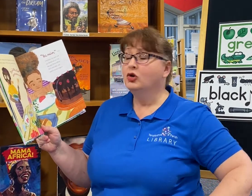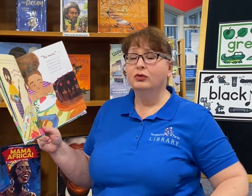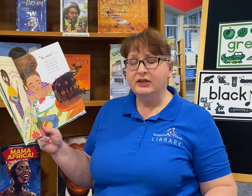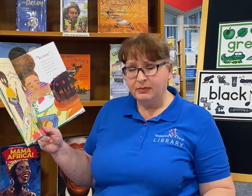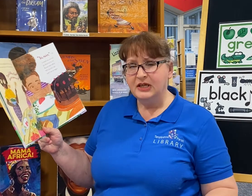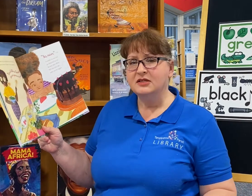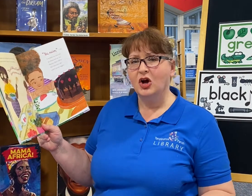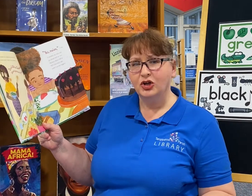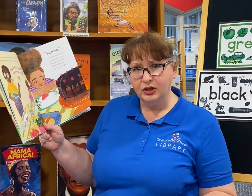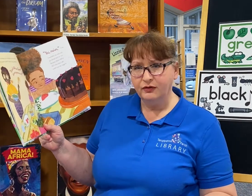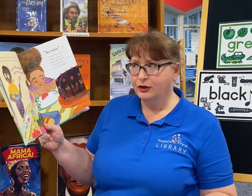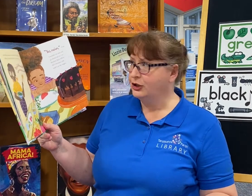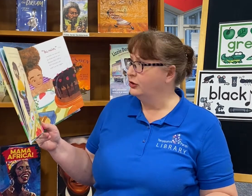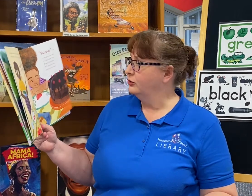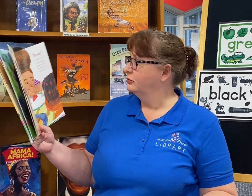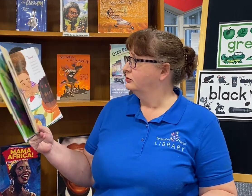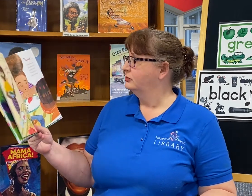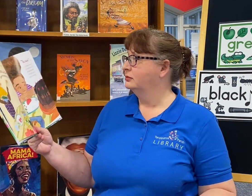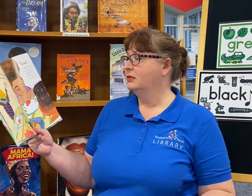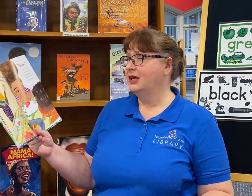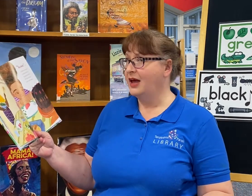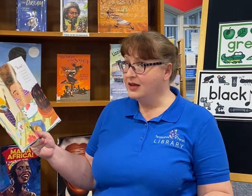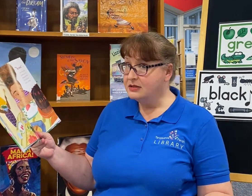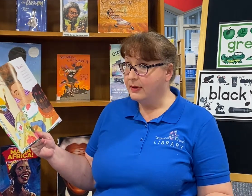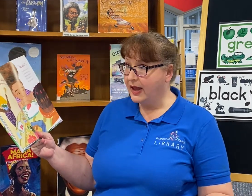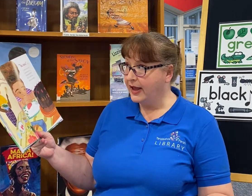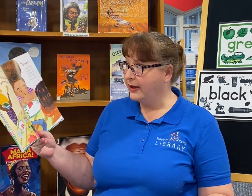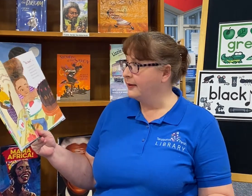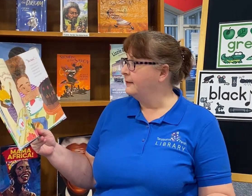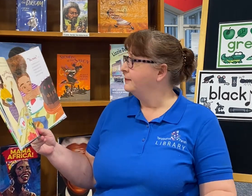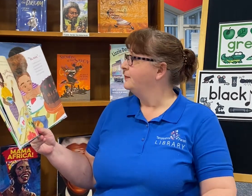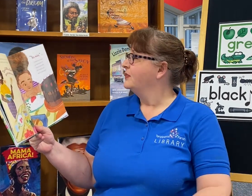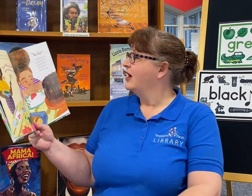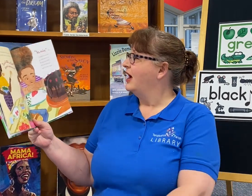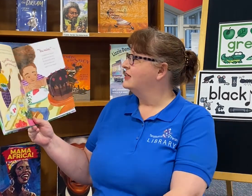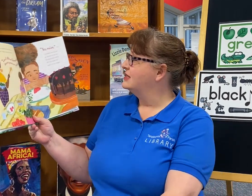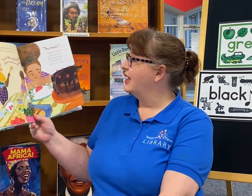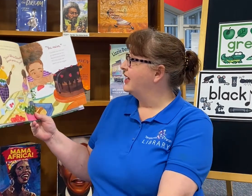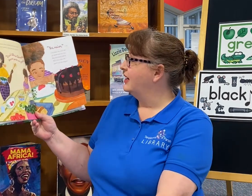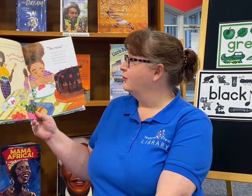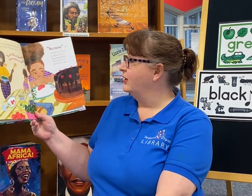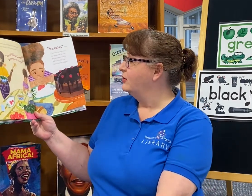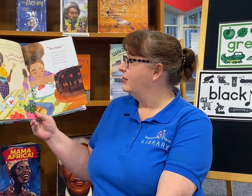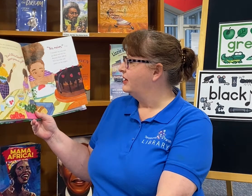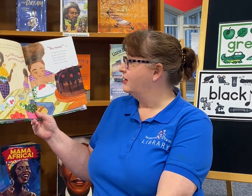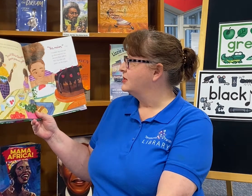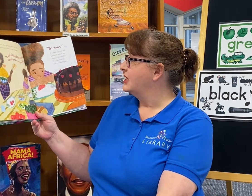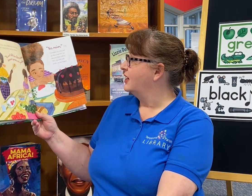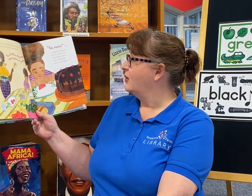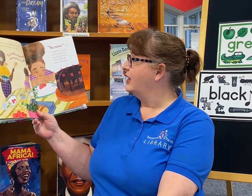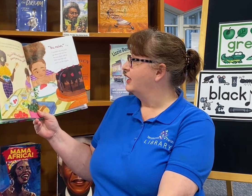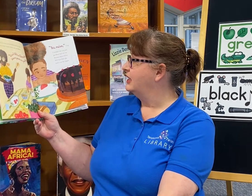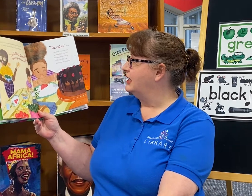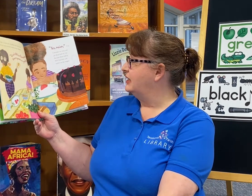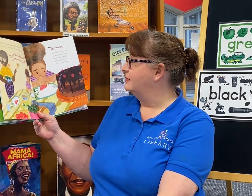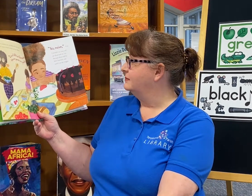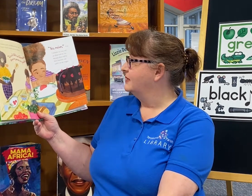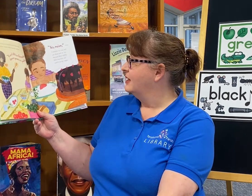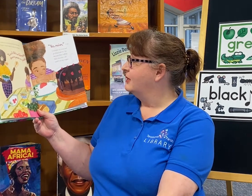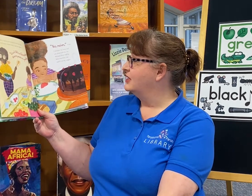green beans are good for you." "Yes, ma'am," I say, and I wrinkle my nose and I go ahead and eat them, because there